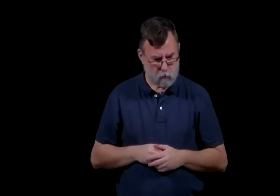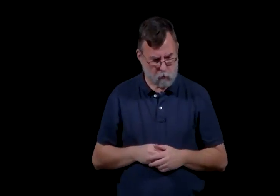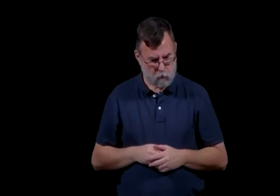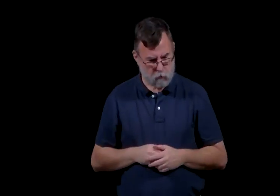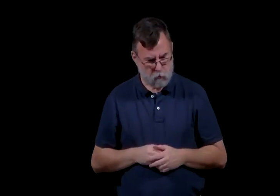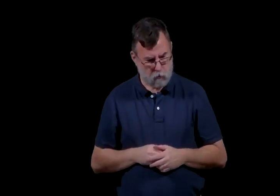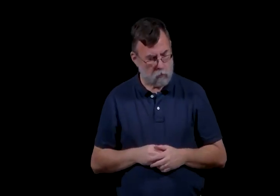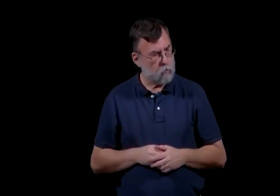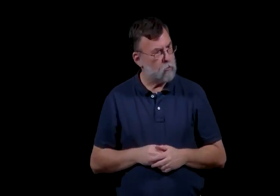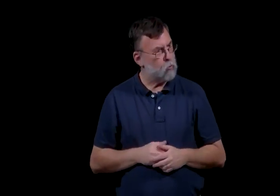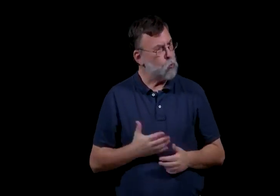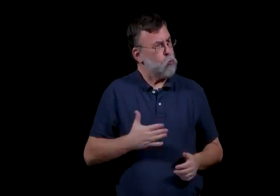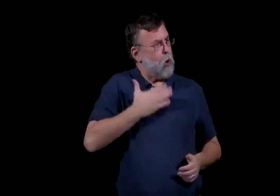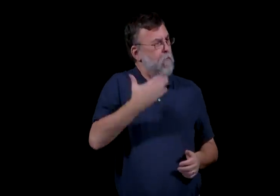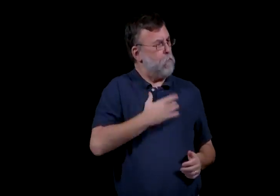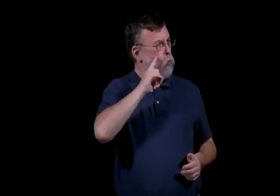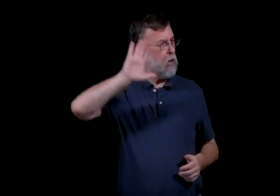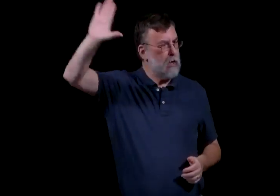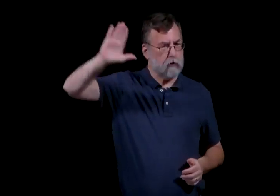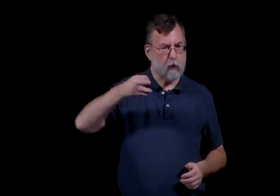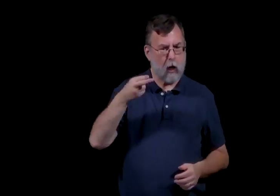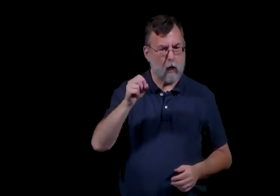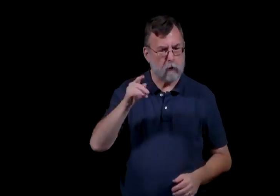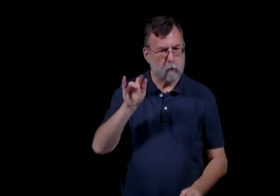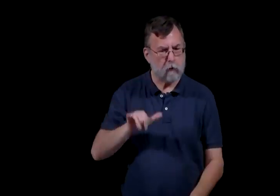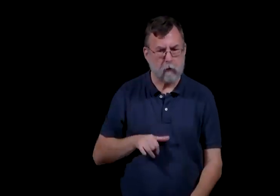provides our needs and honors us as an honored guest.